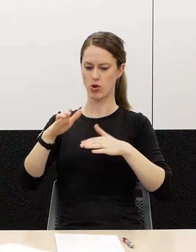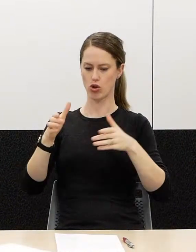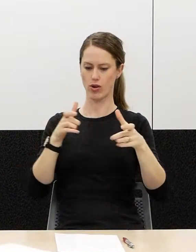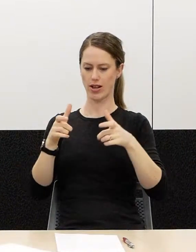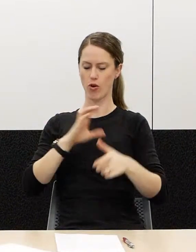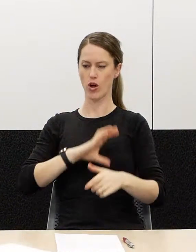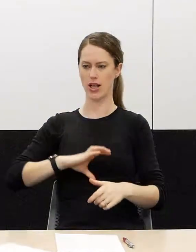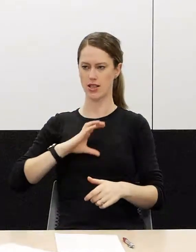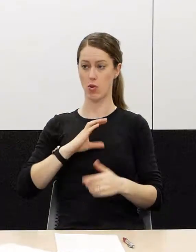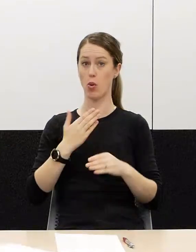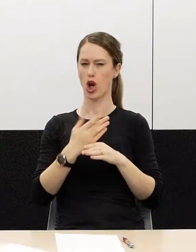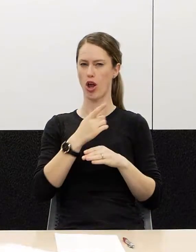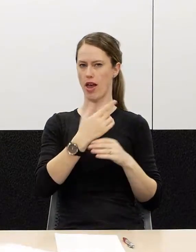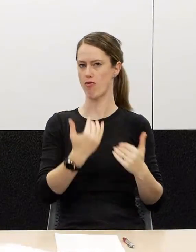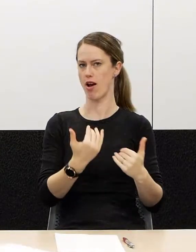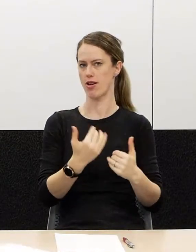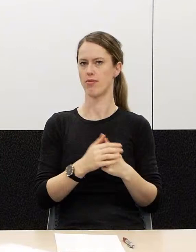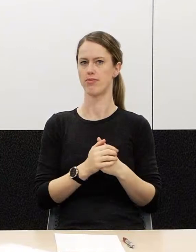we're working on that right now.